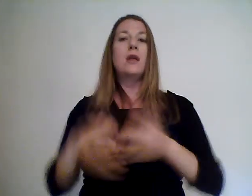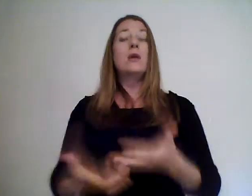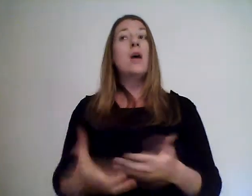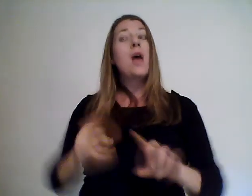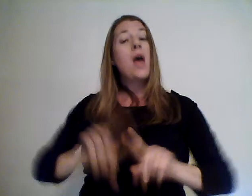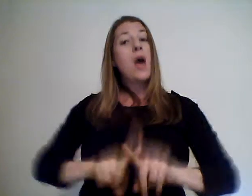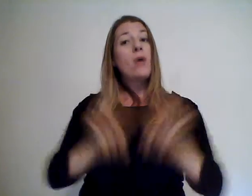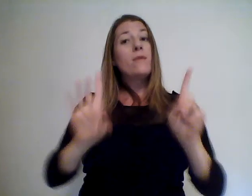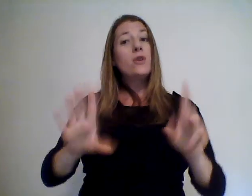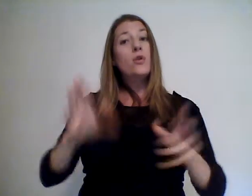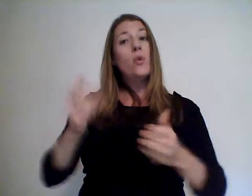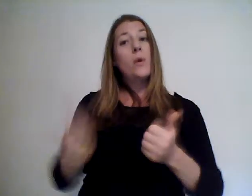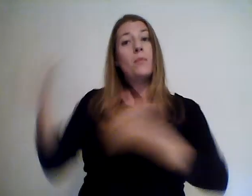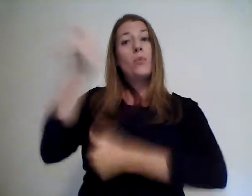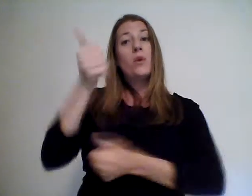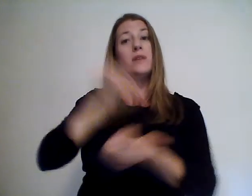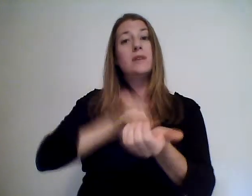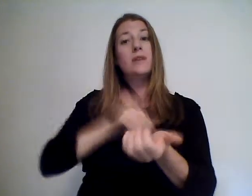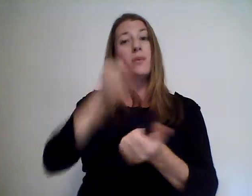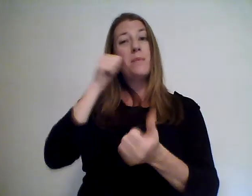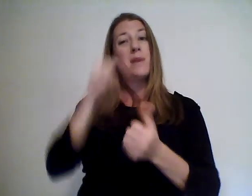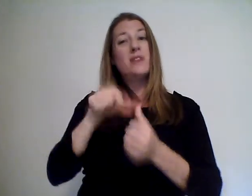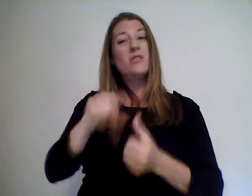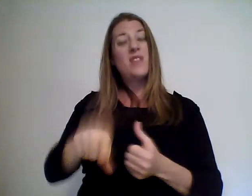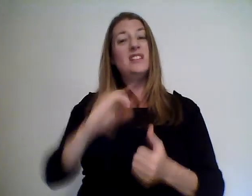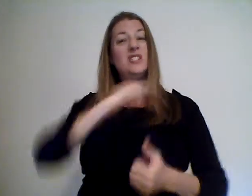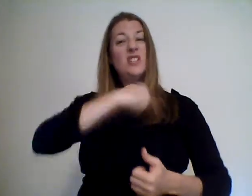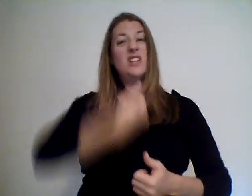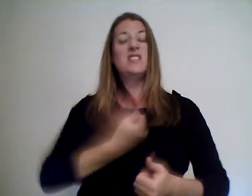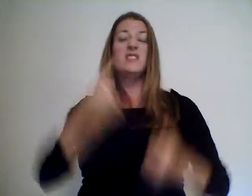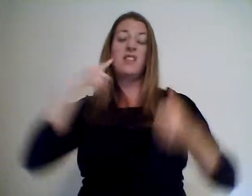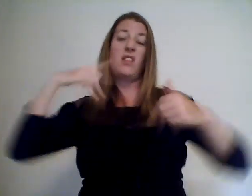reminds you that Jason is lethargic, meaning that he fits into the medium risk